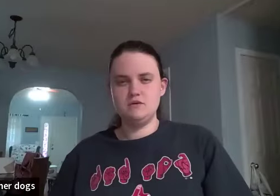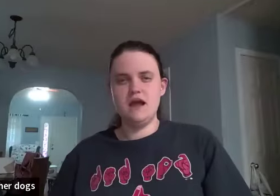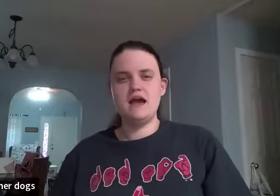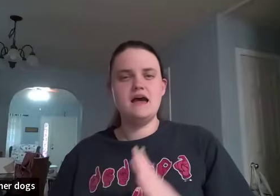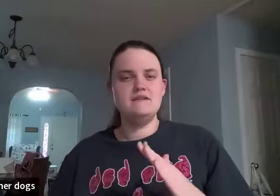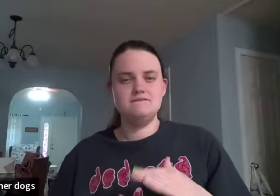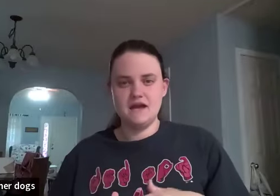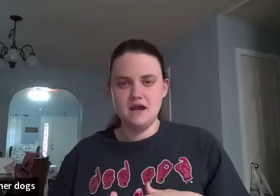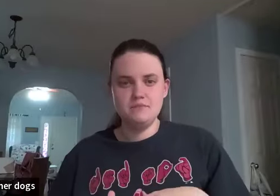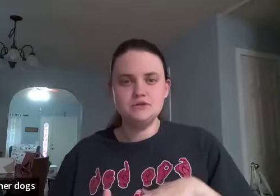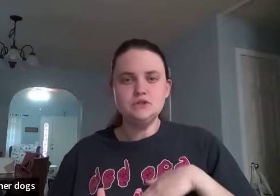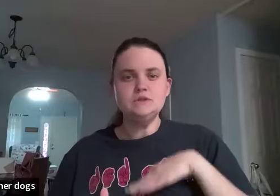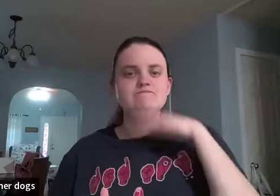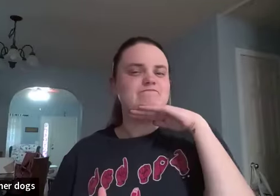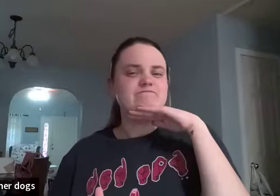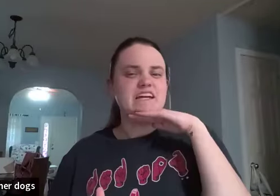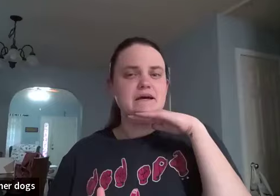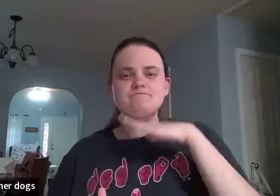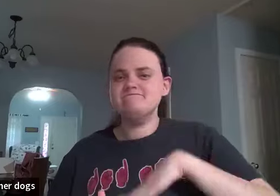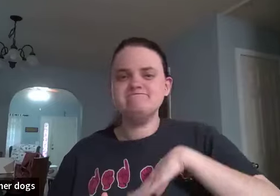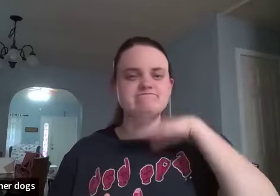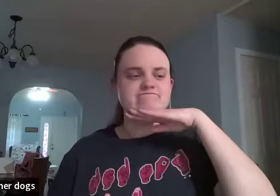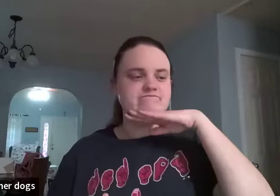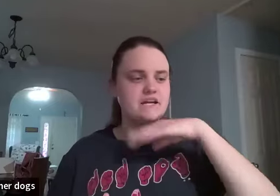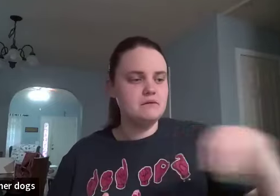also had fed up, fed up, fed up.